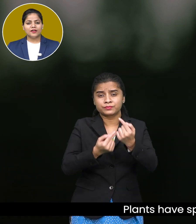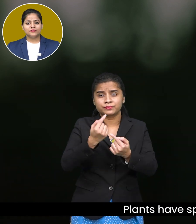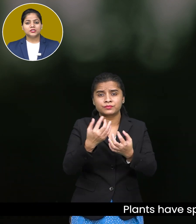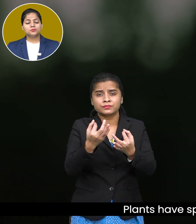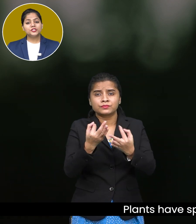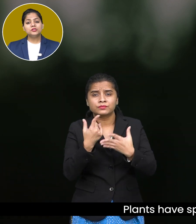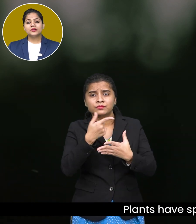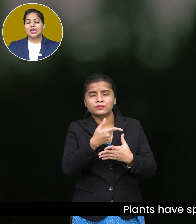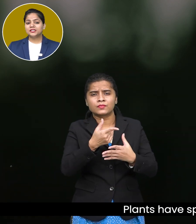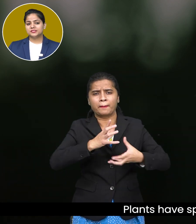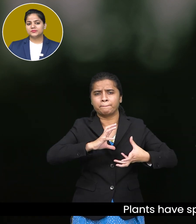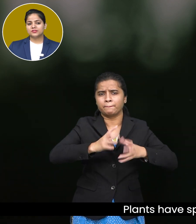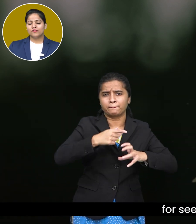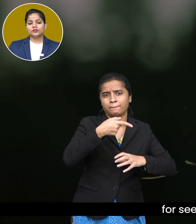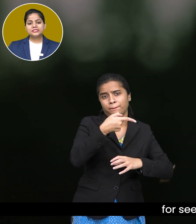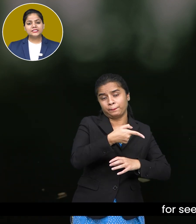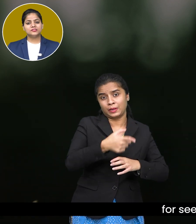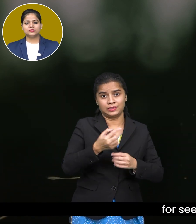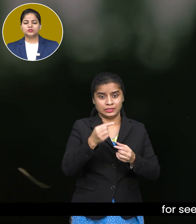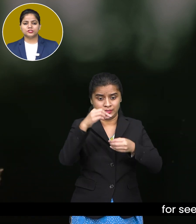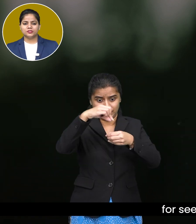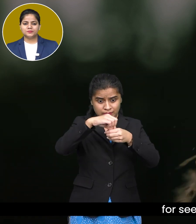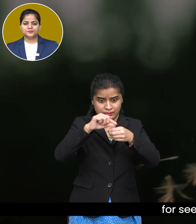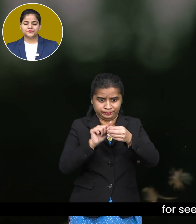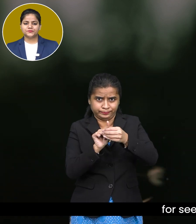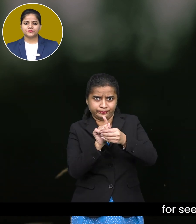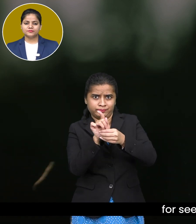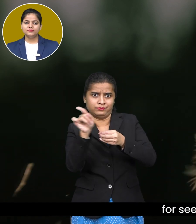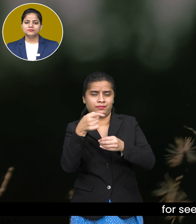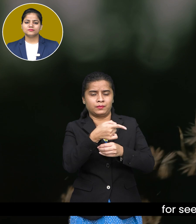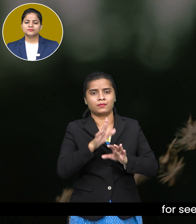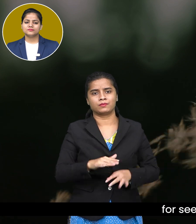Plants have special mechanisms for seed dispersal.